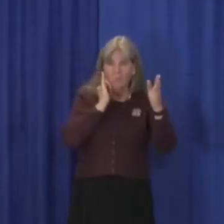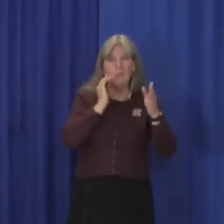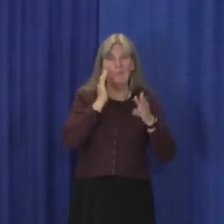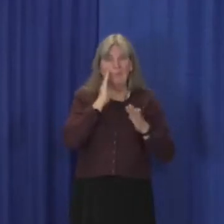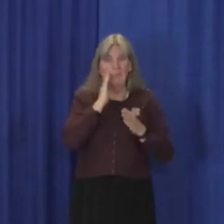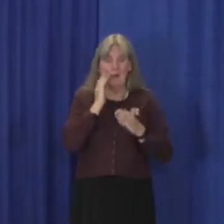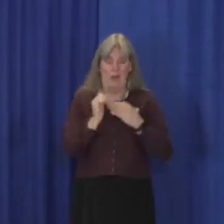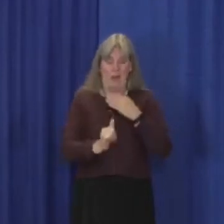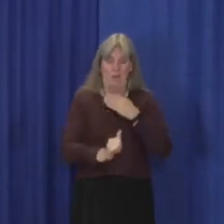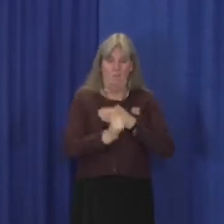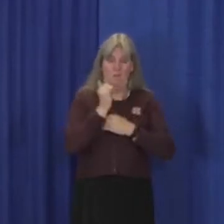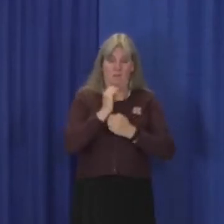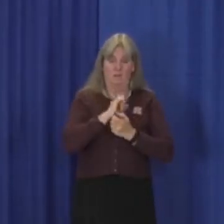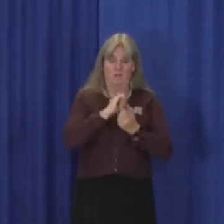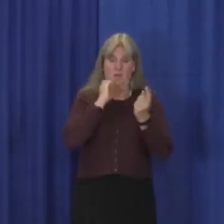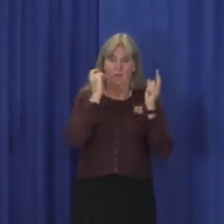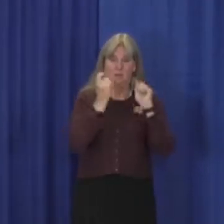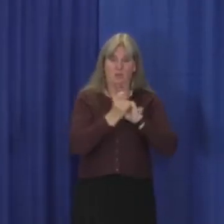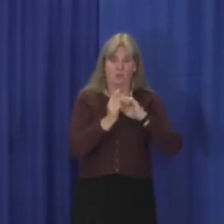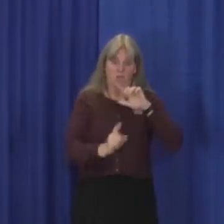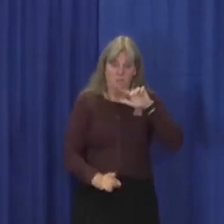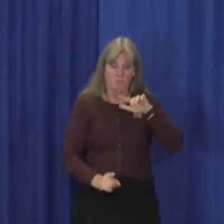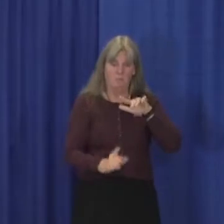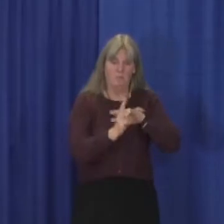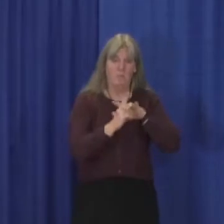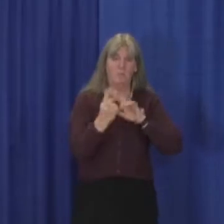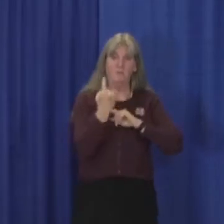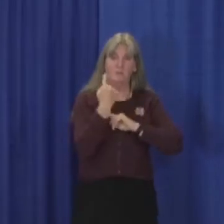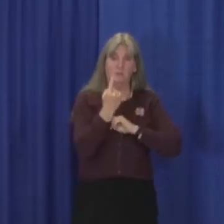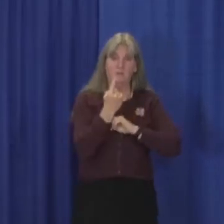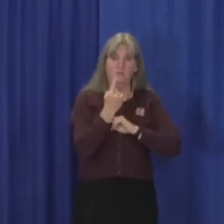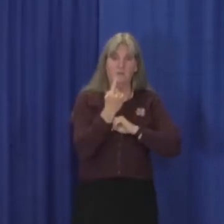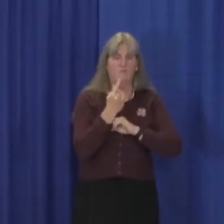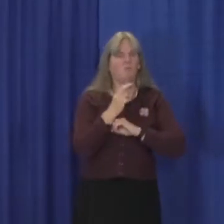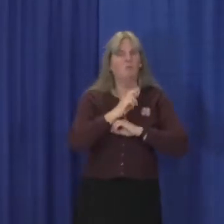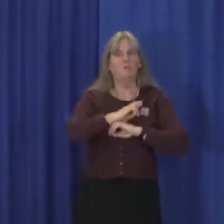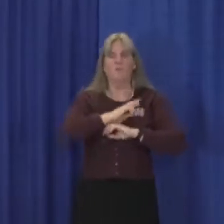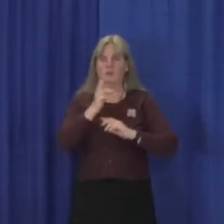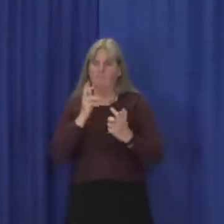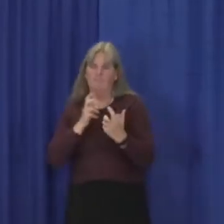risk changes, we will adopt as necessary.